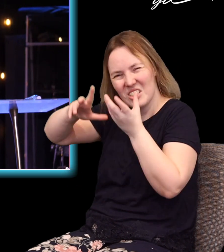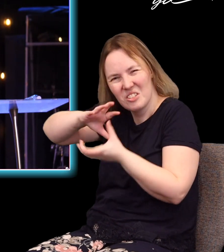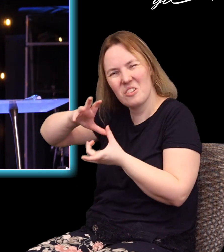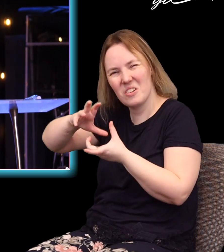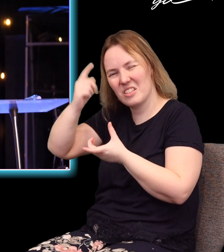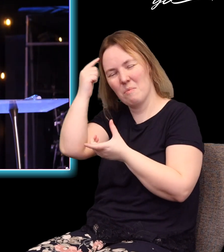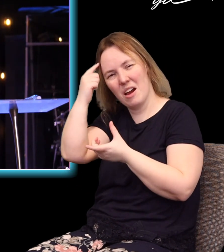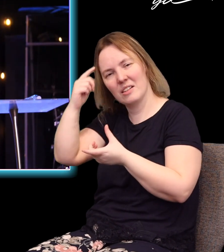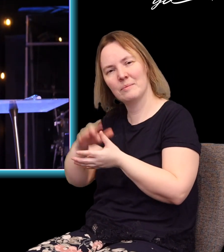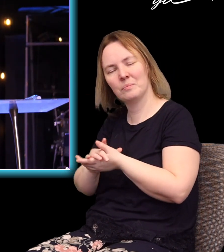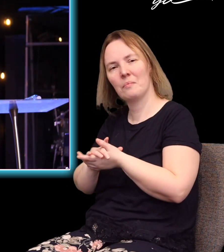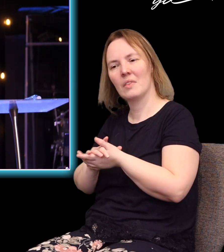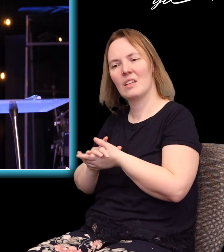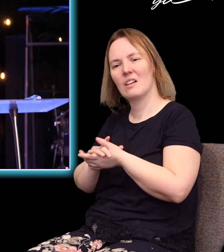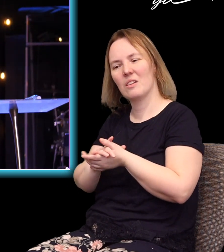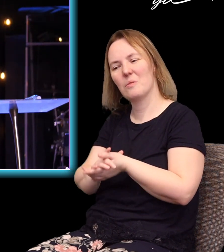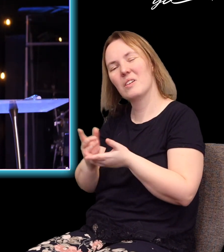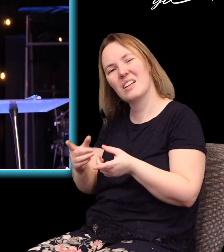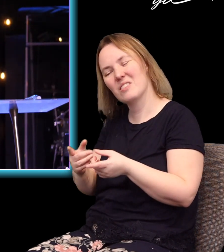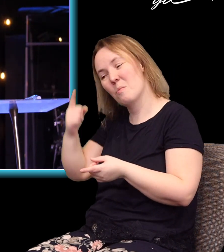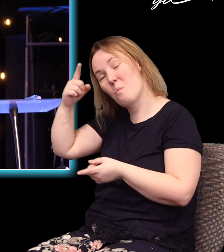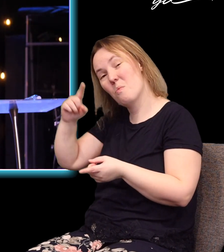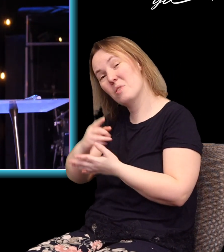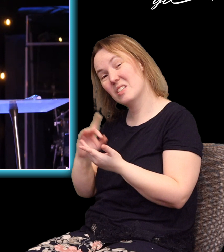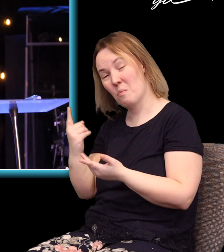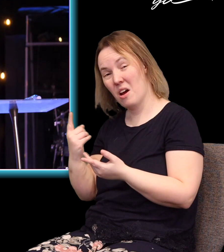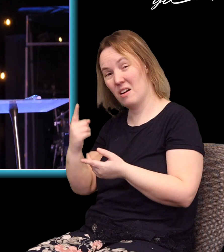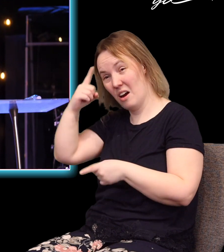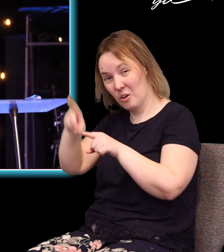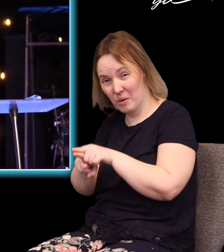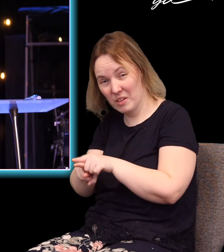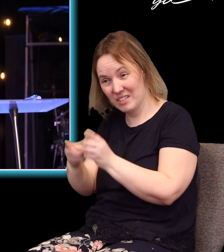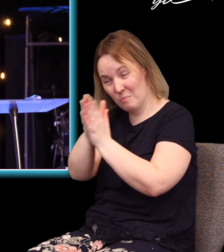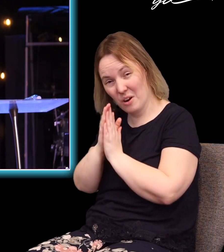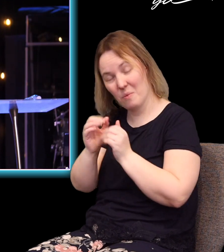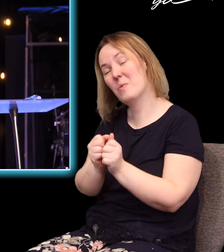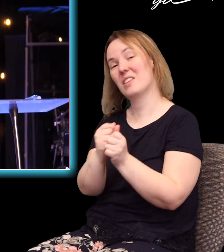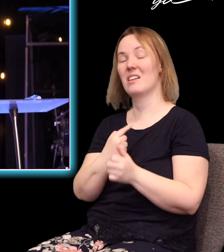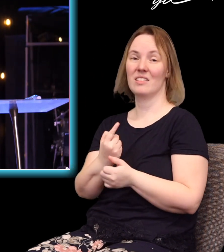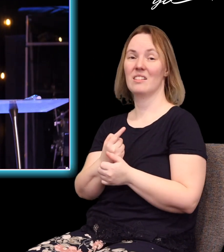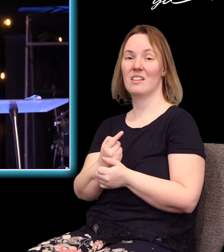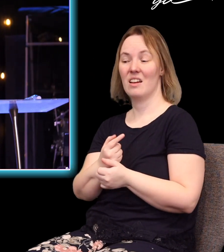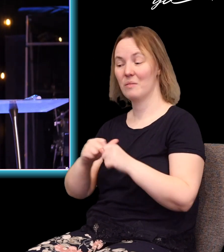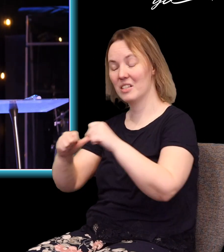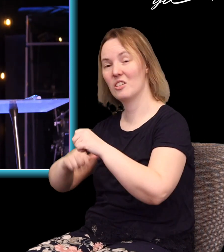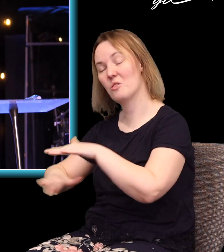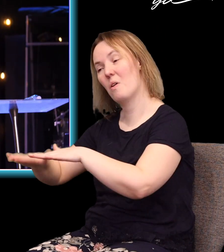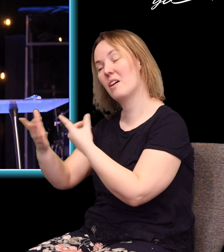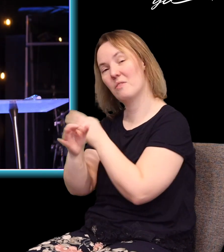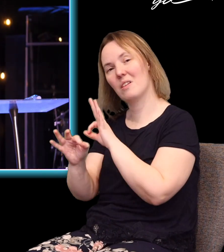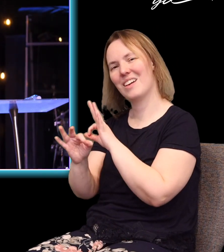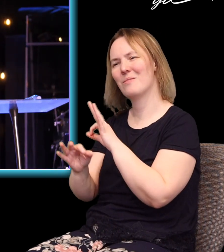into the light and have somebody agree with us, pray with us, join with us, and just continue to walk in freedom. We also talked about the real need